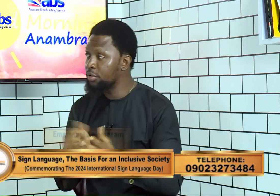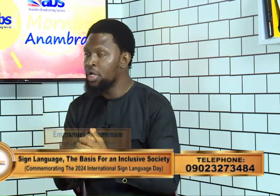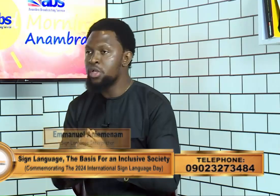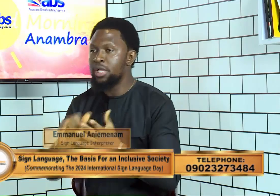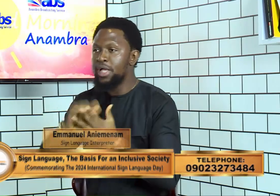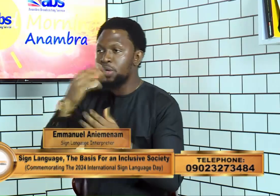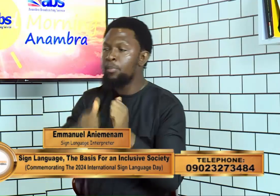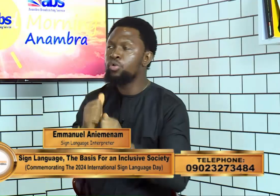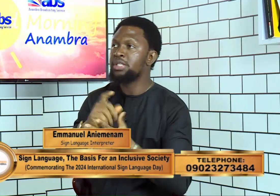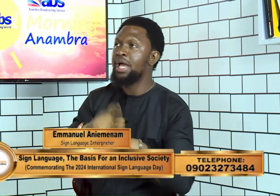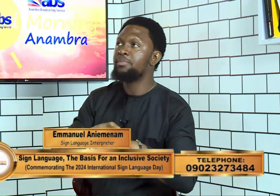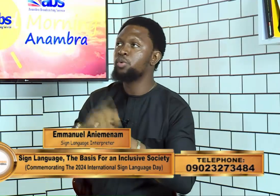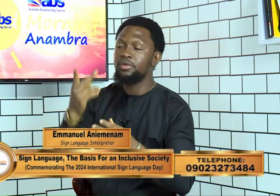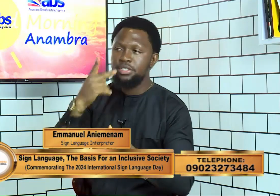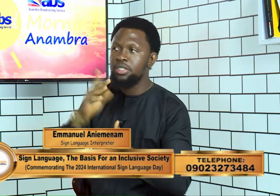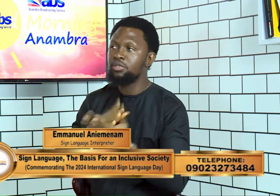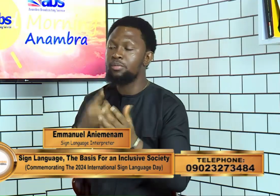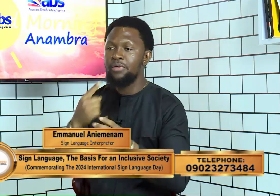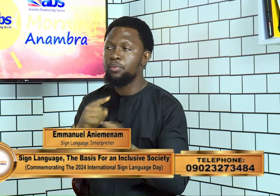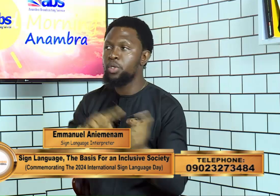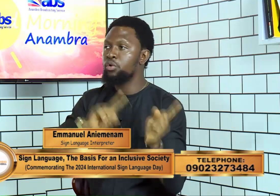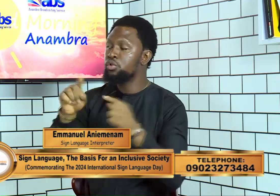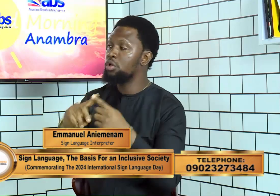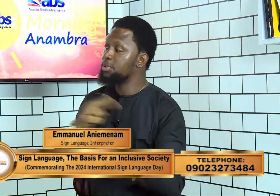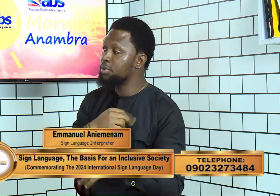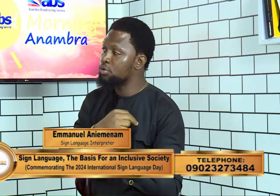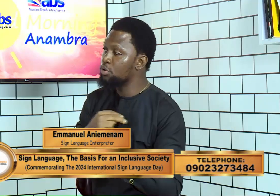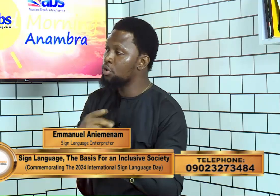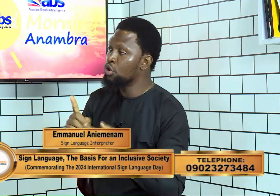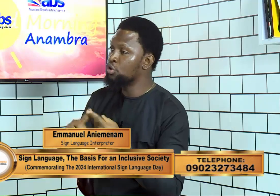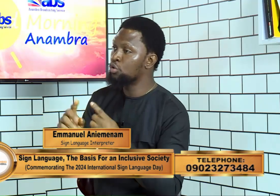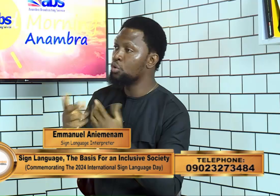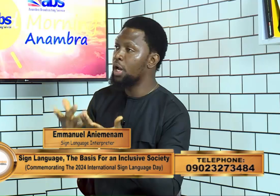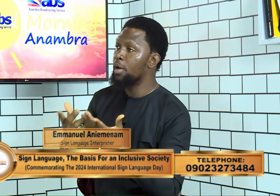communication. That's why most times when you see some deaf people, when you go to the hospital